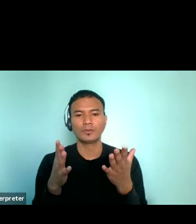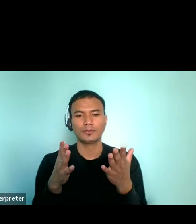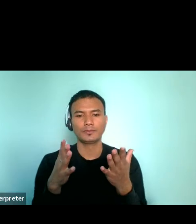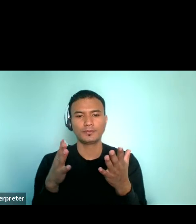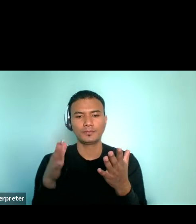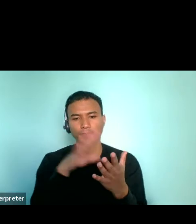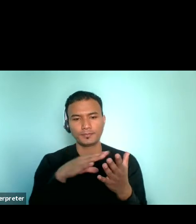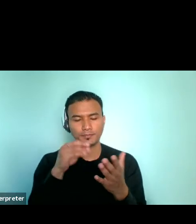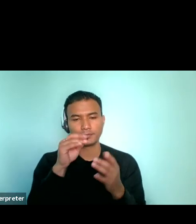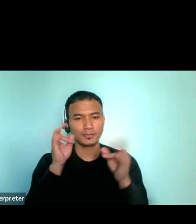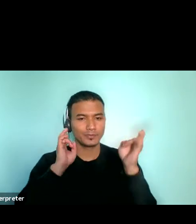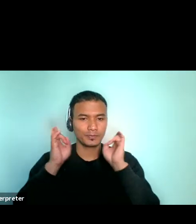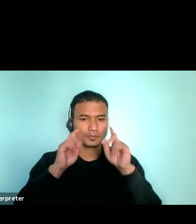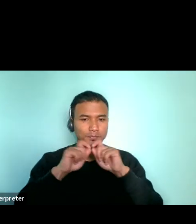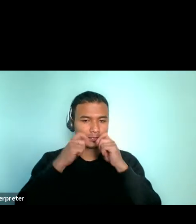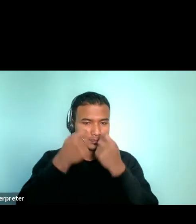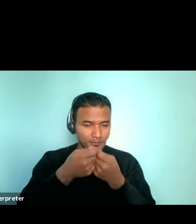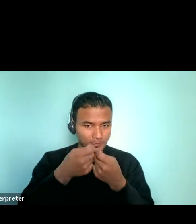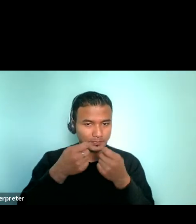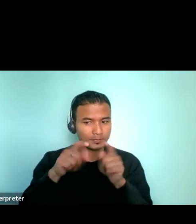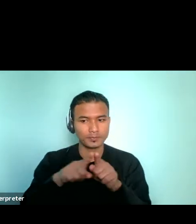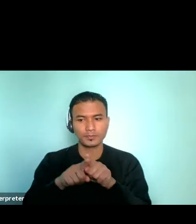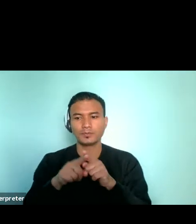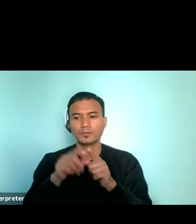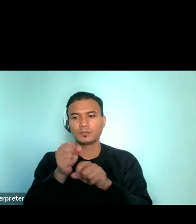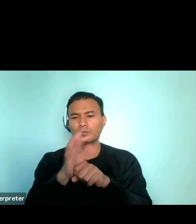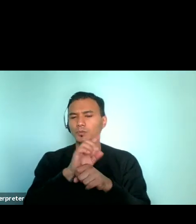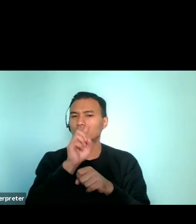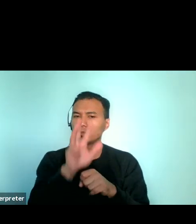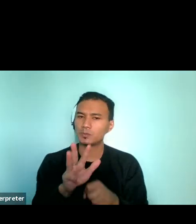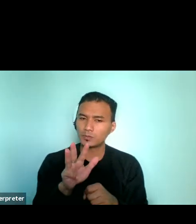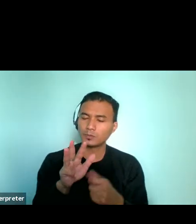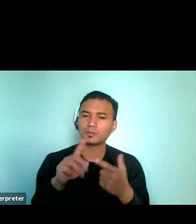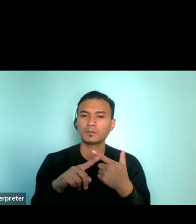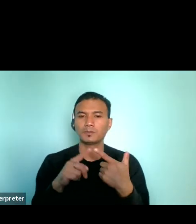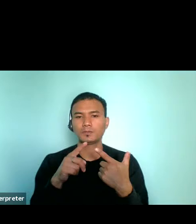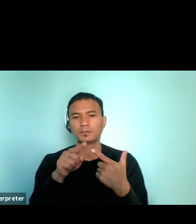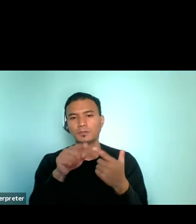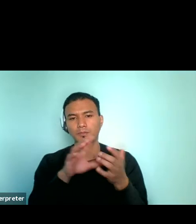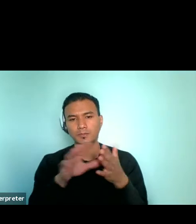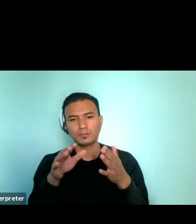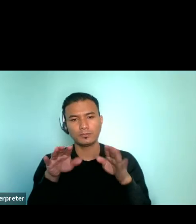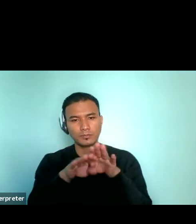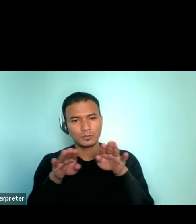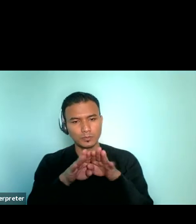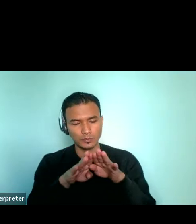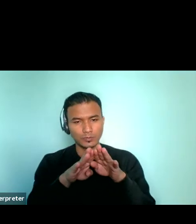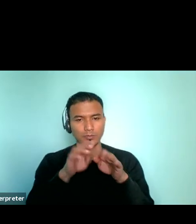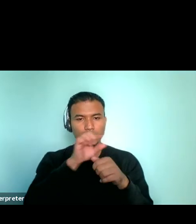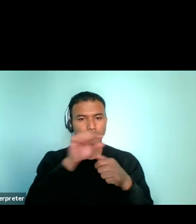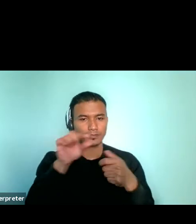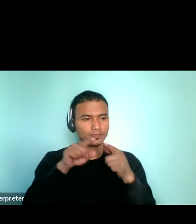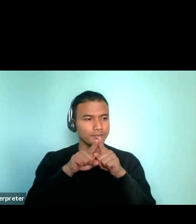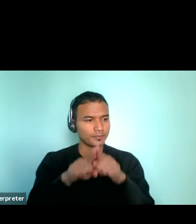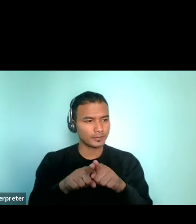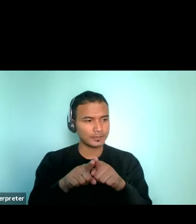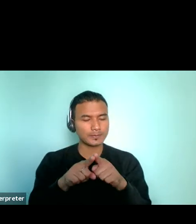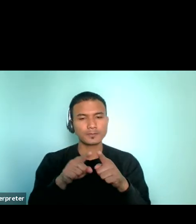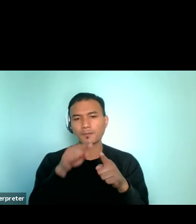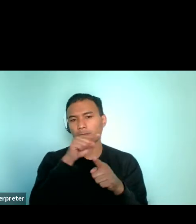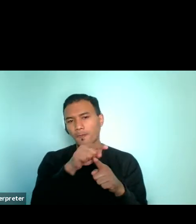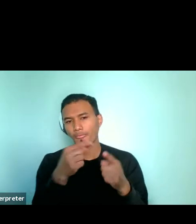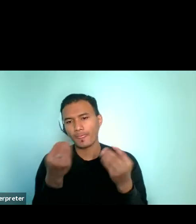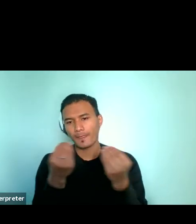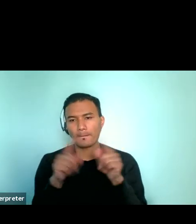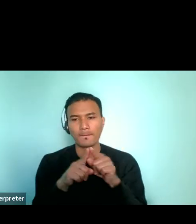in the city, not only for the COVID-19, because now they are facing legal charges. So they could not do